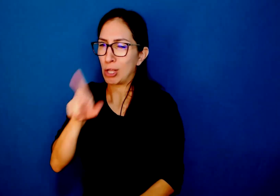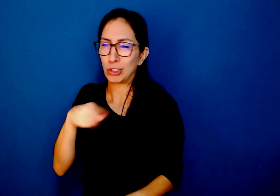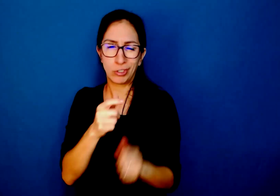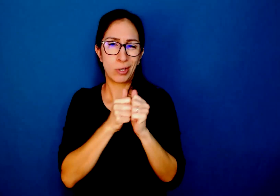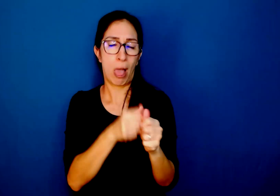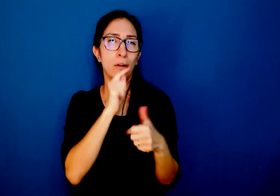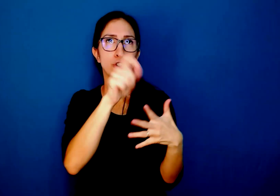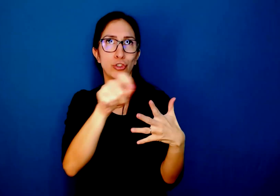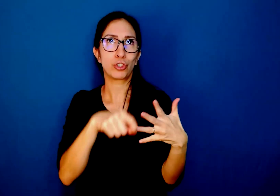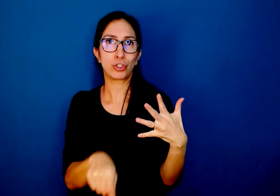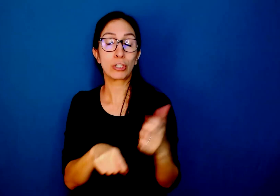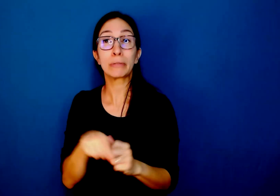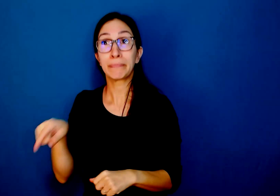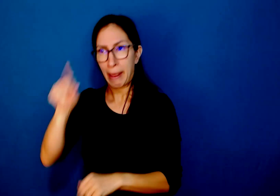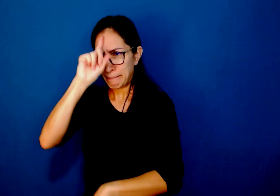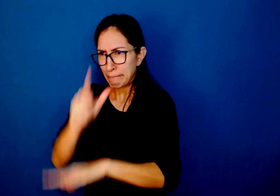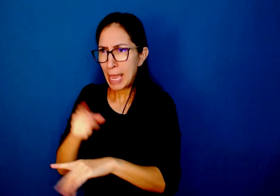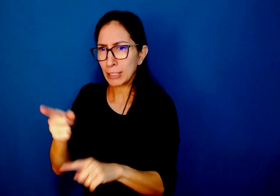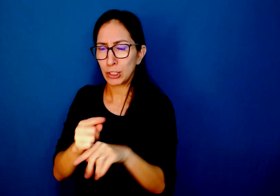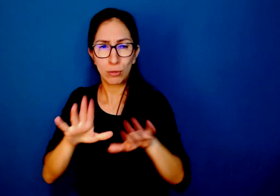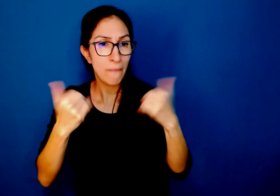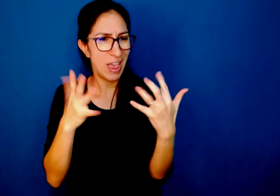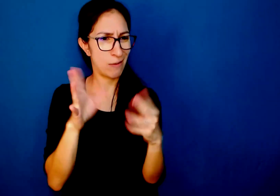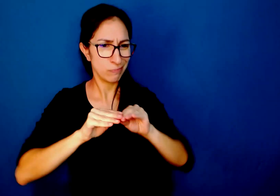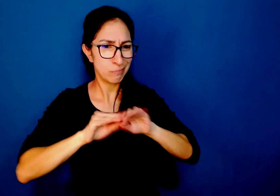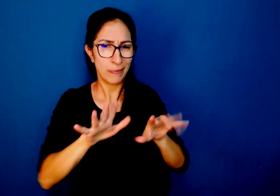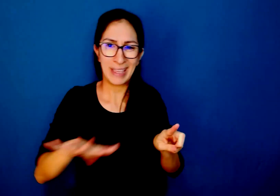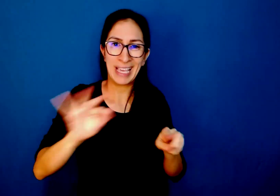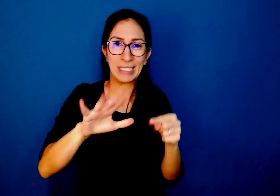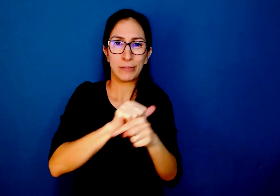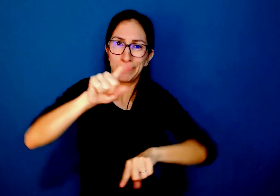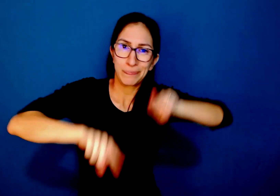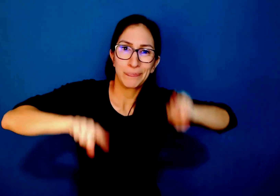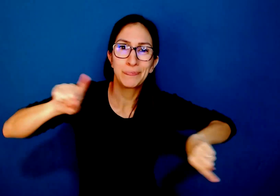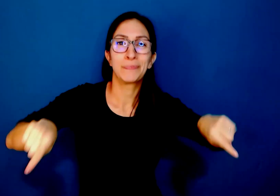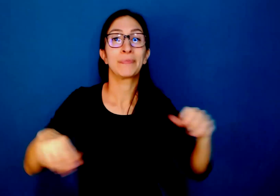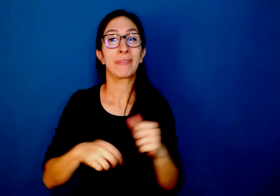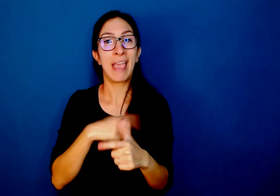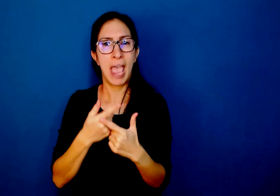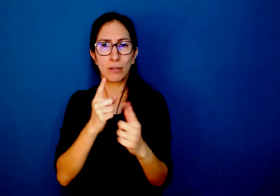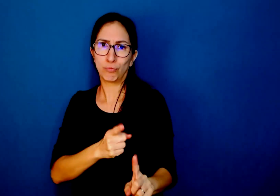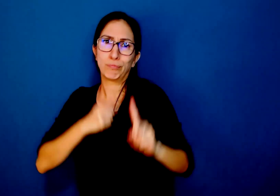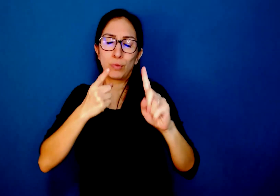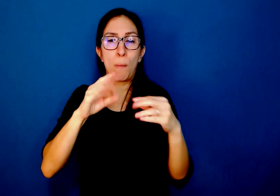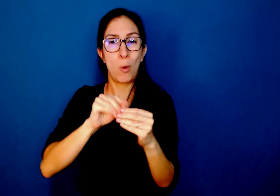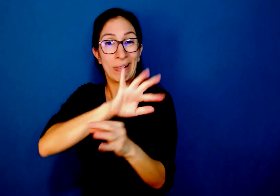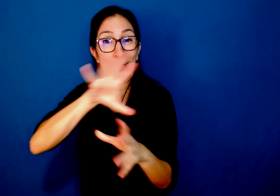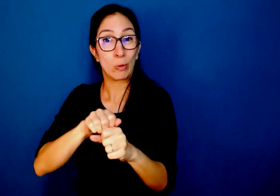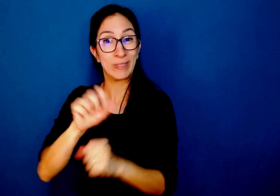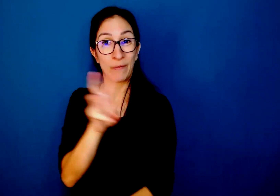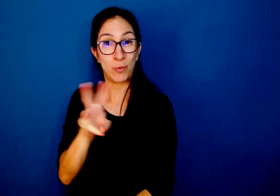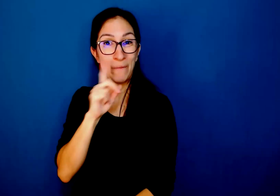user-first mindset to his work training diverse teams, leading audits, and championing a more inclusive web for everyone. Elaine